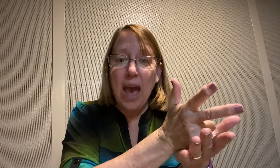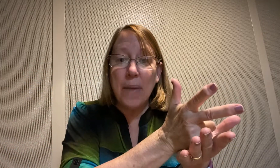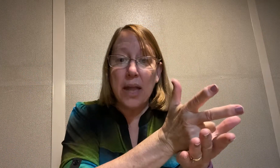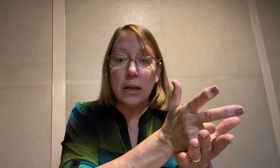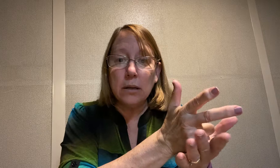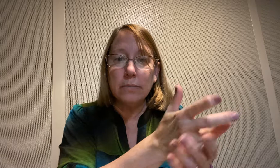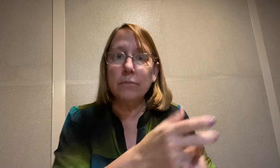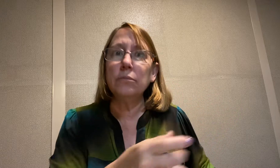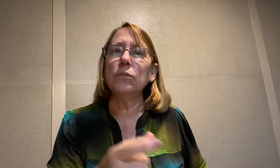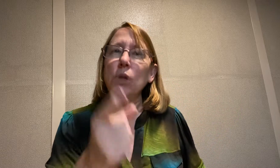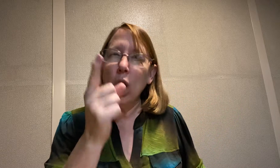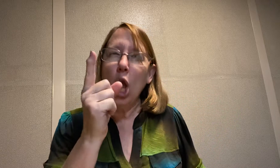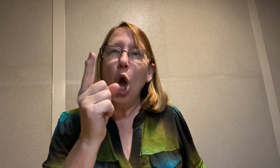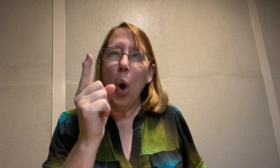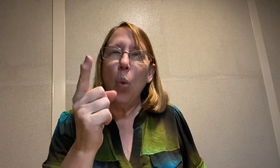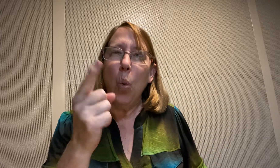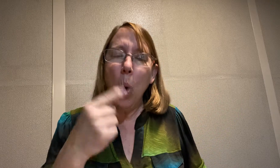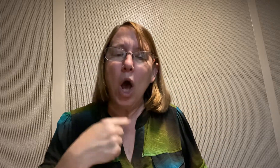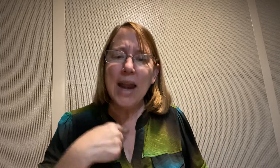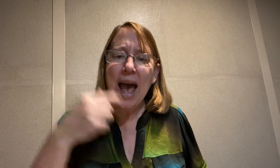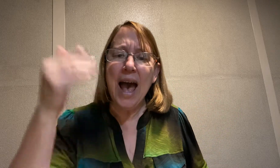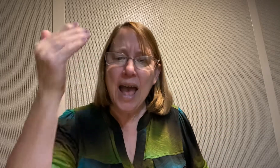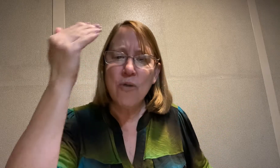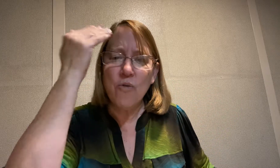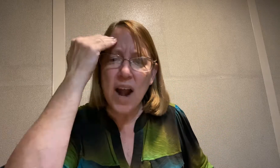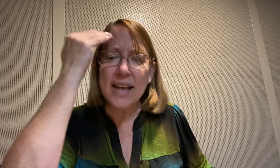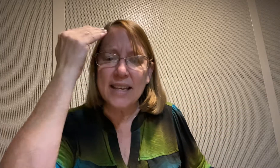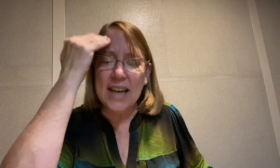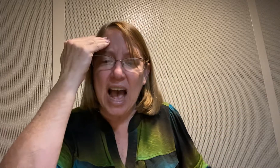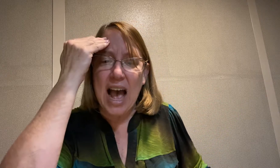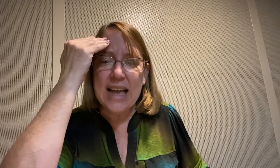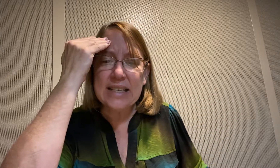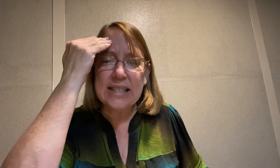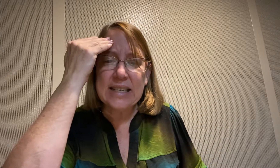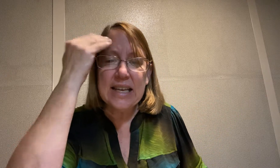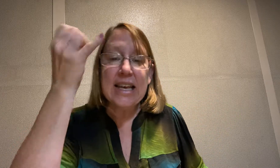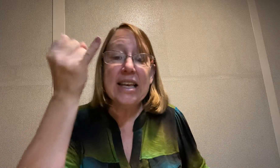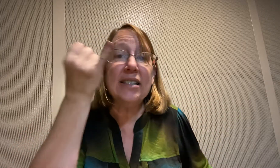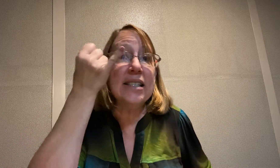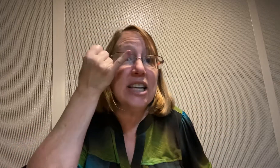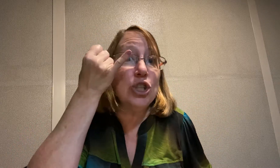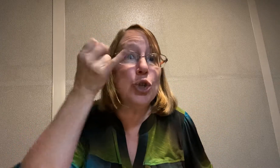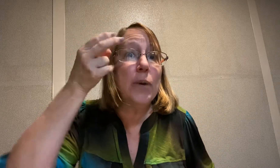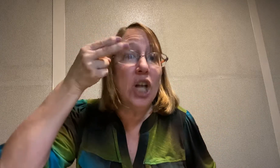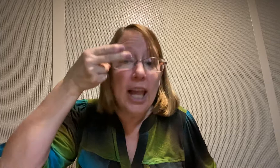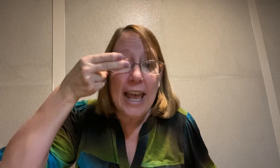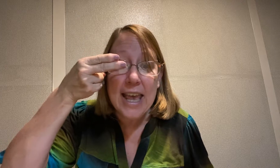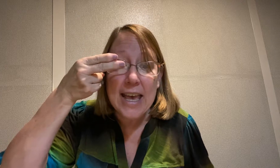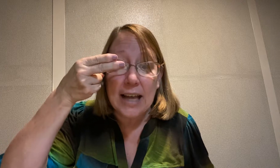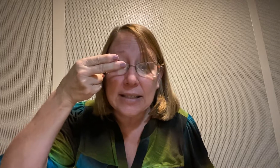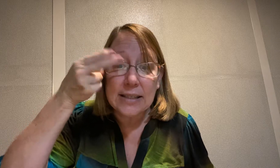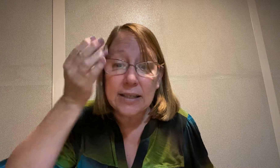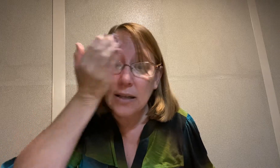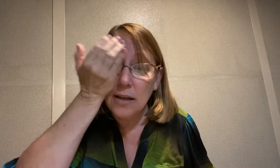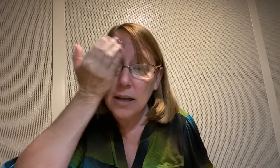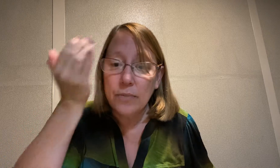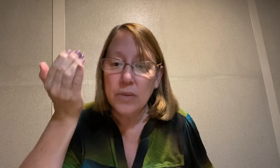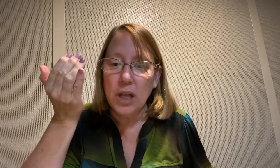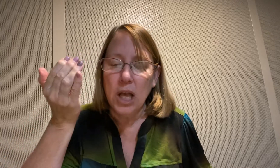cabin. One I recognized is Israel Hands.